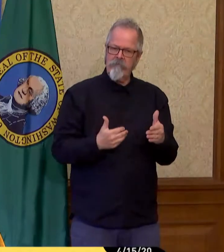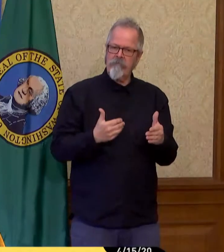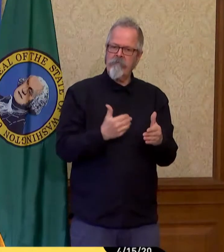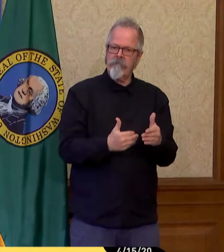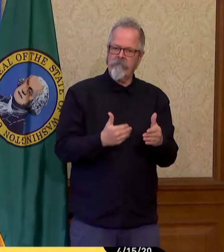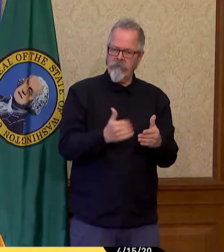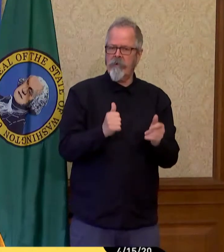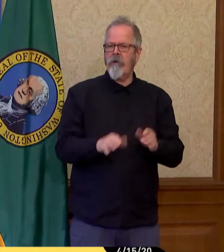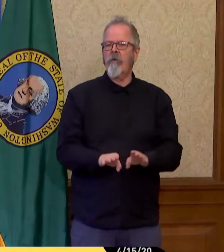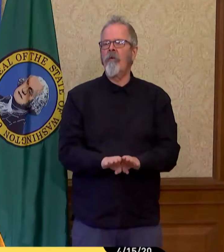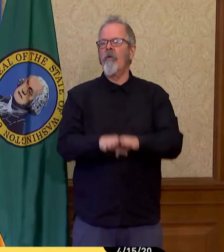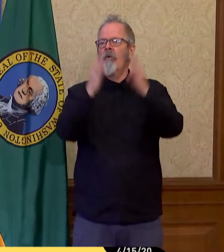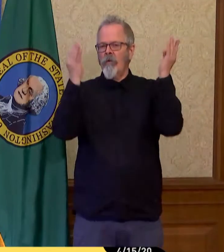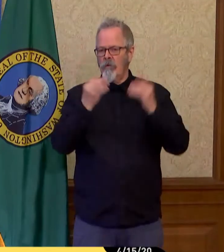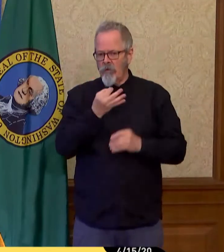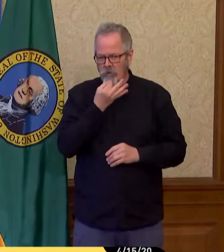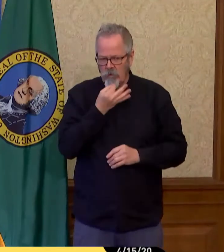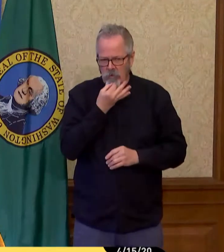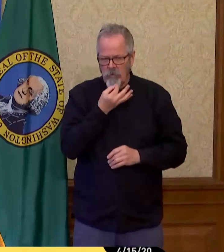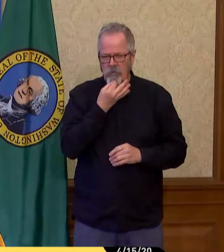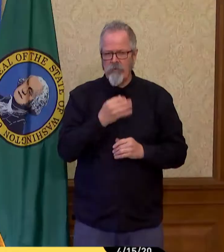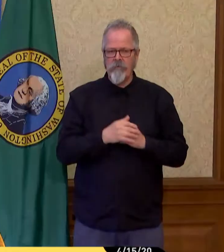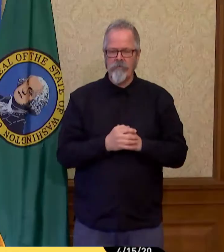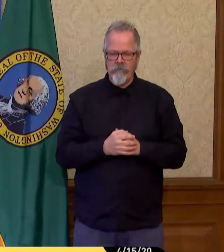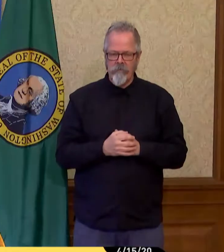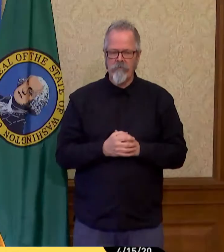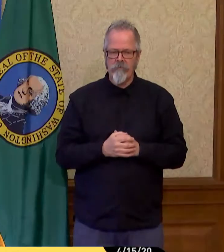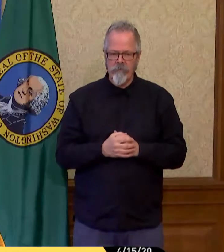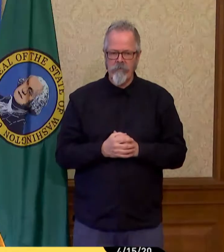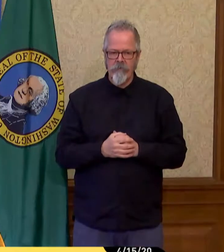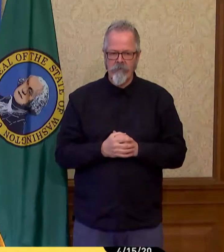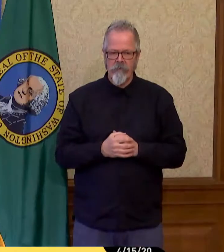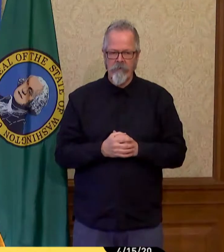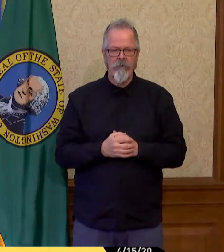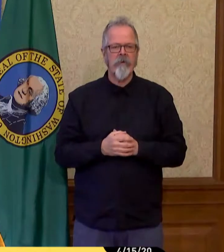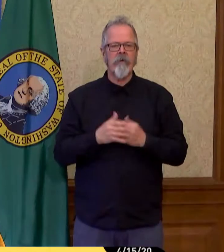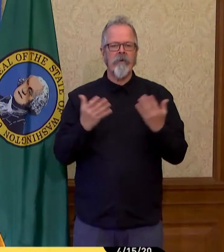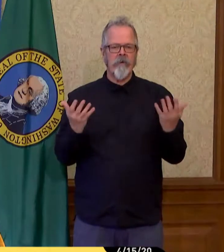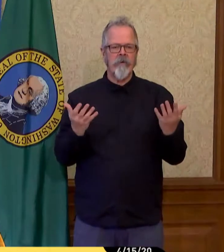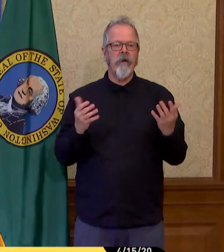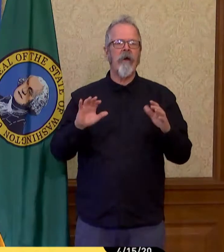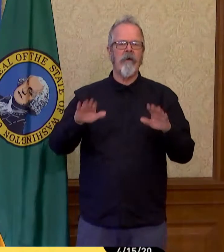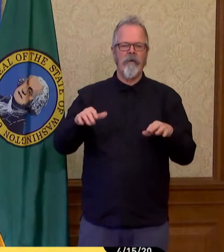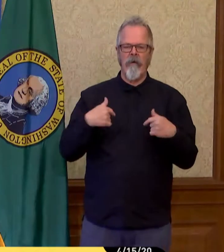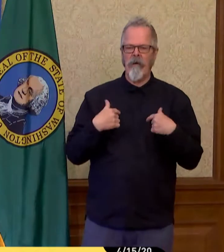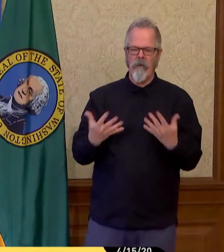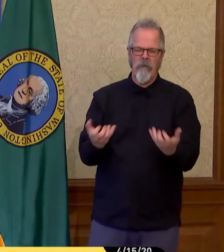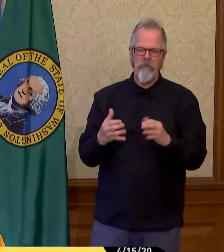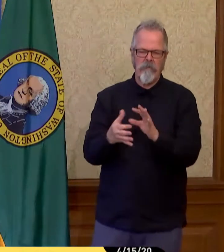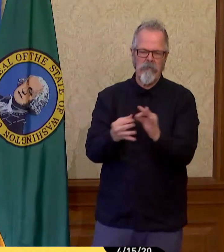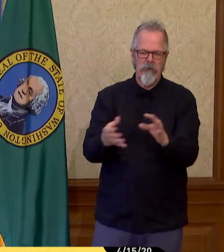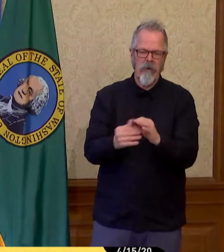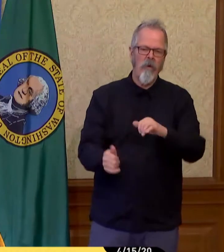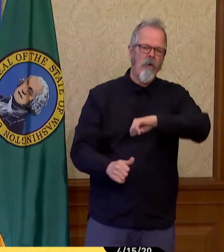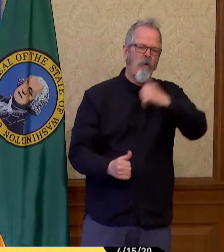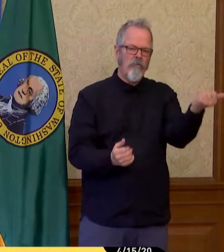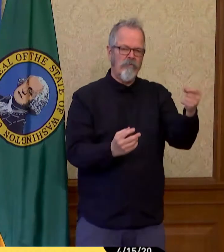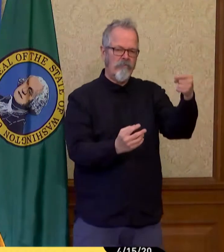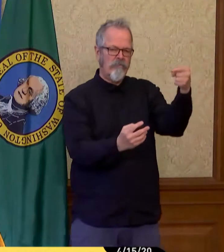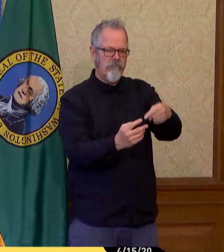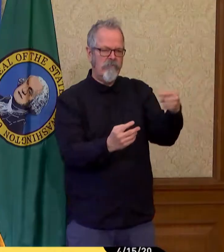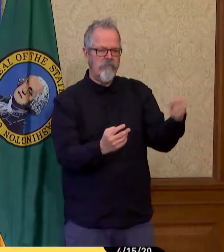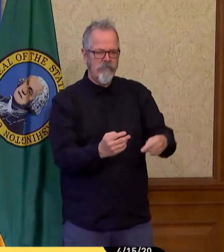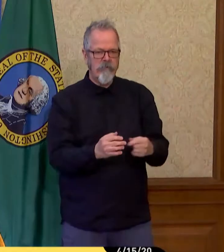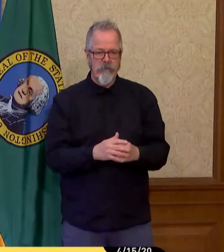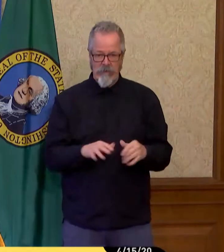that people can think about. We've unfortunately, because we've had so much job loss in our state, we've had an increasing number of people who do not have